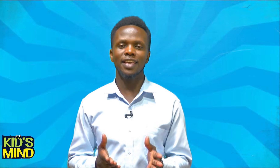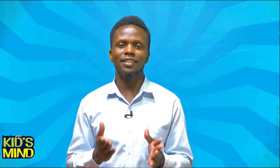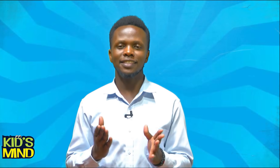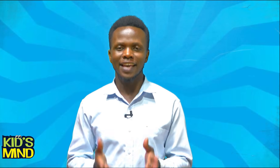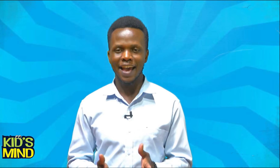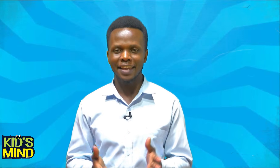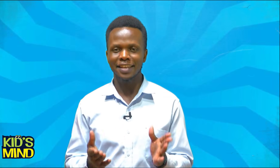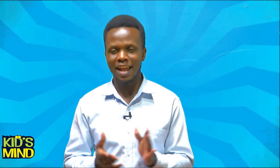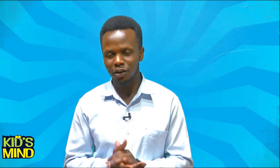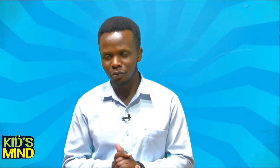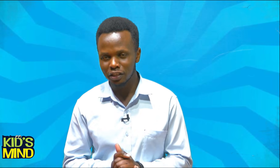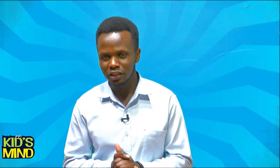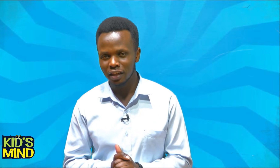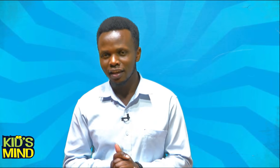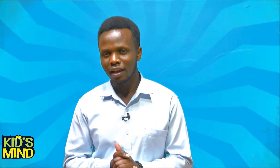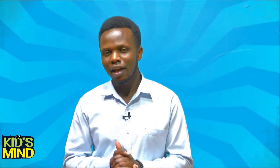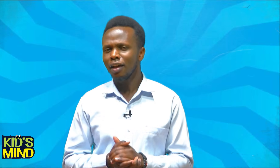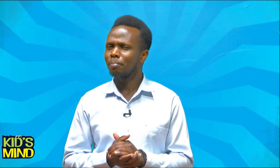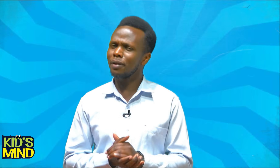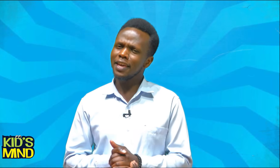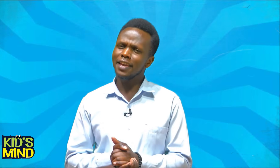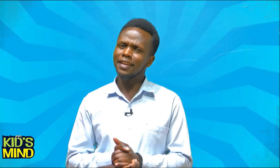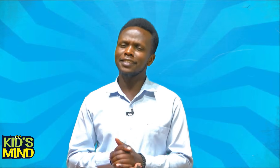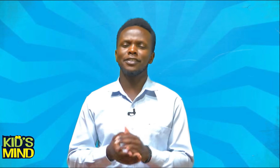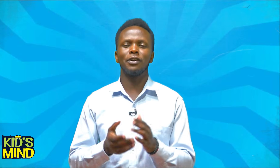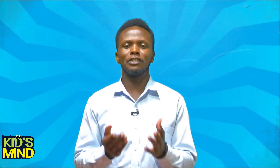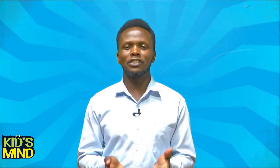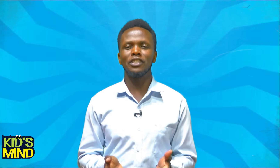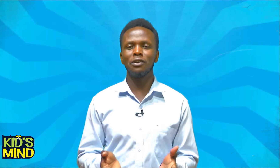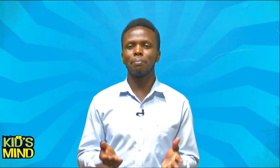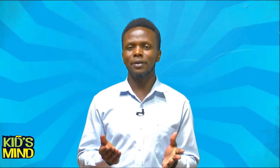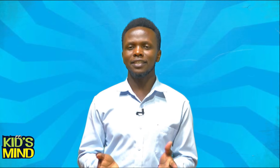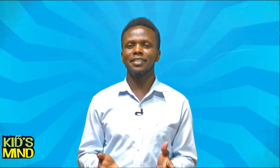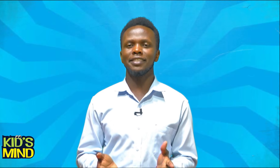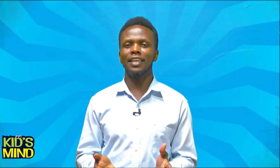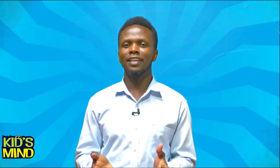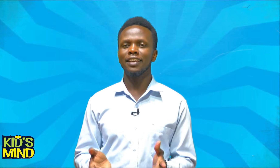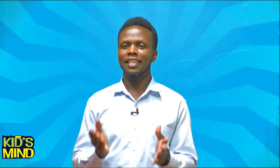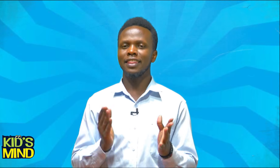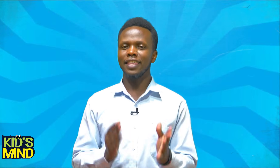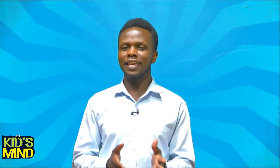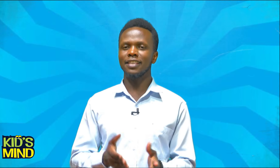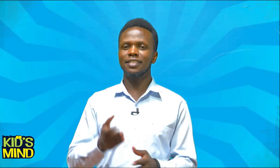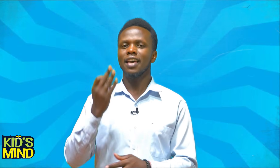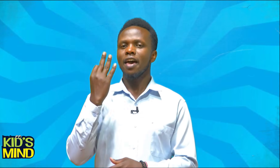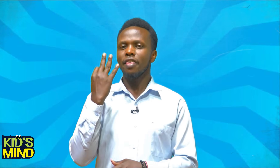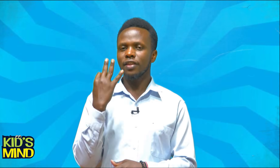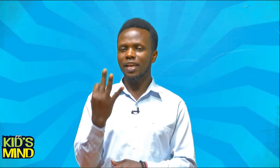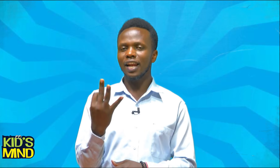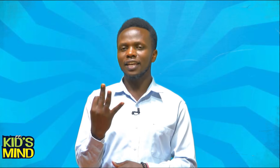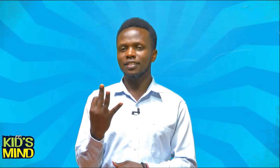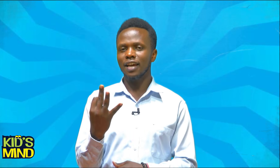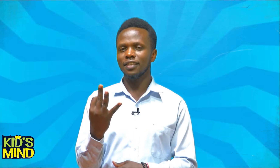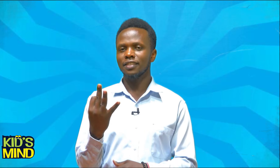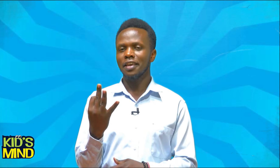Kenyan Sign Language. Please continue practicing these 3 letters,